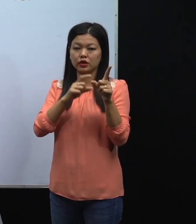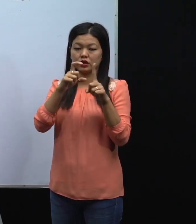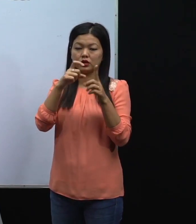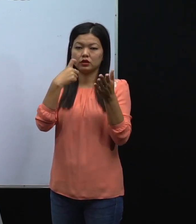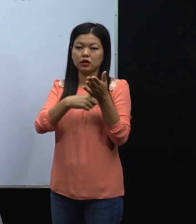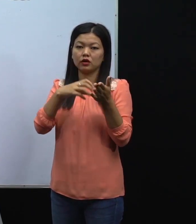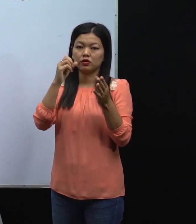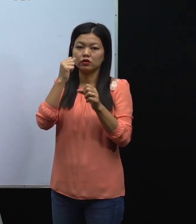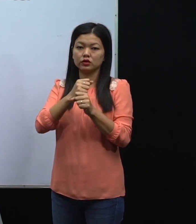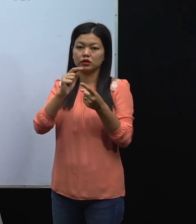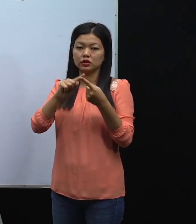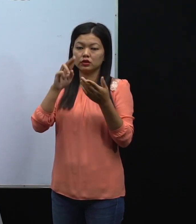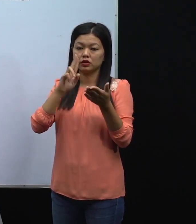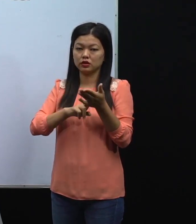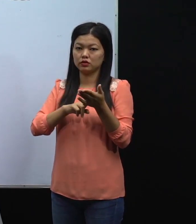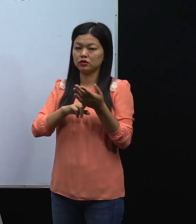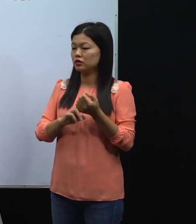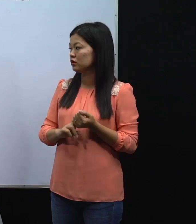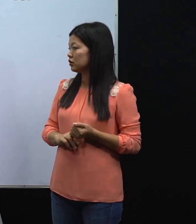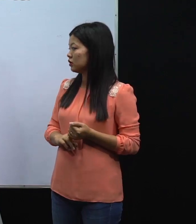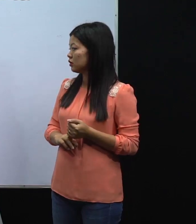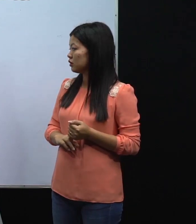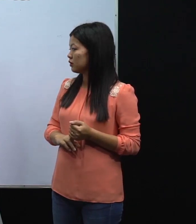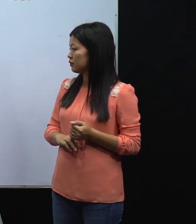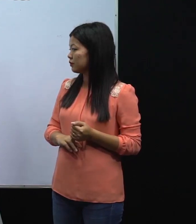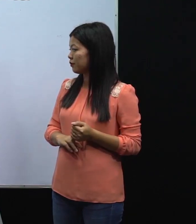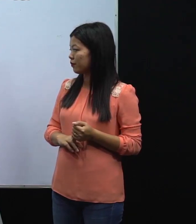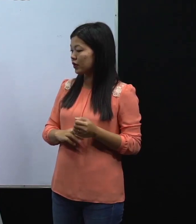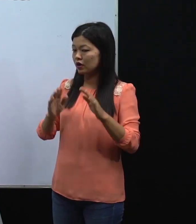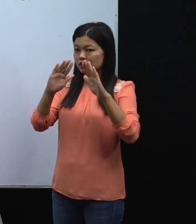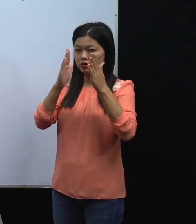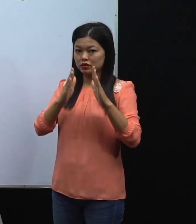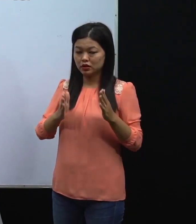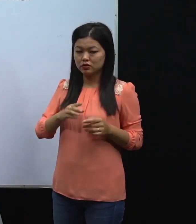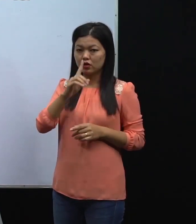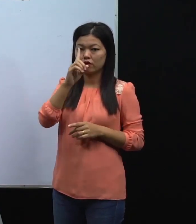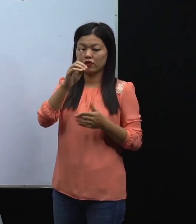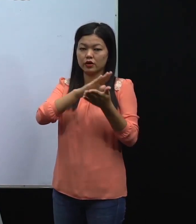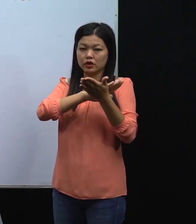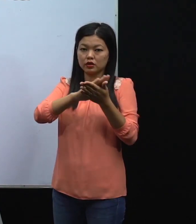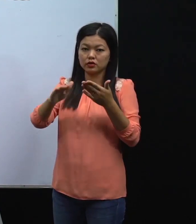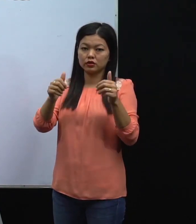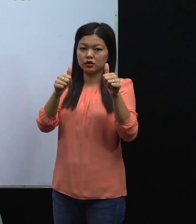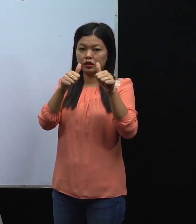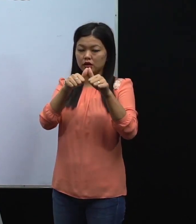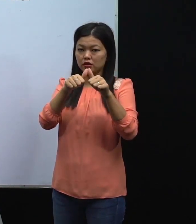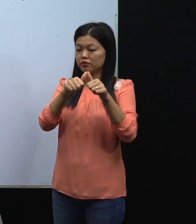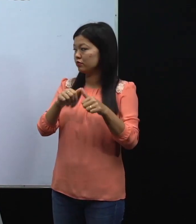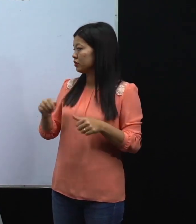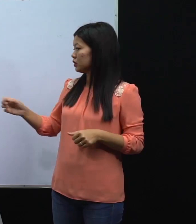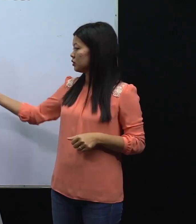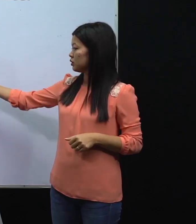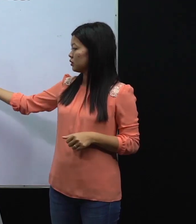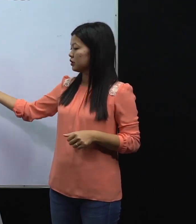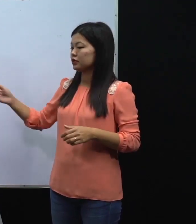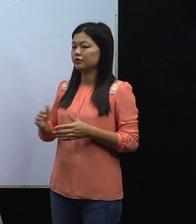one. Hydrogen. Size of one hydrogen atom. Size of one hydrogen atom is 10 to the power minus